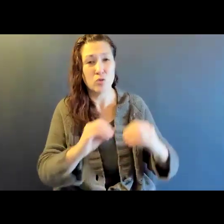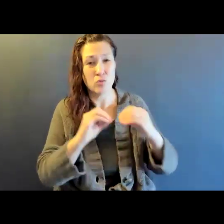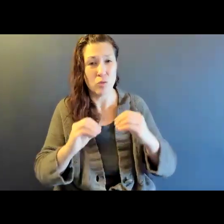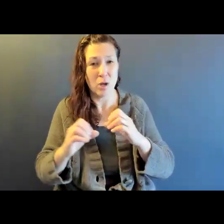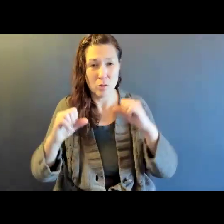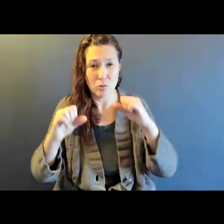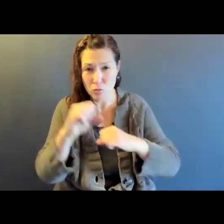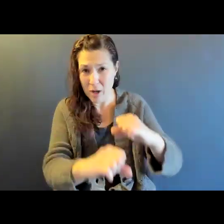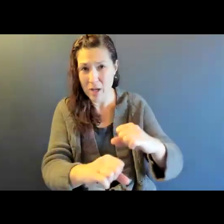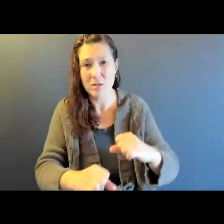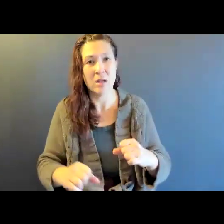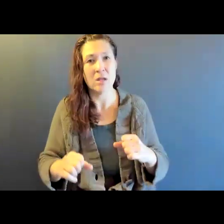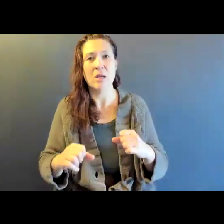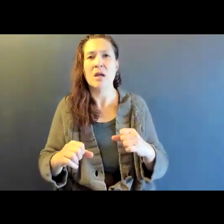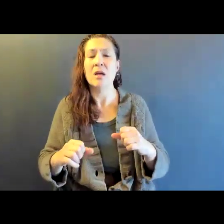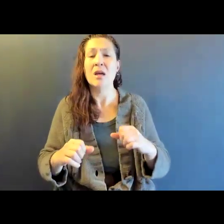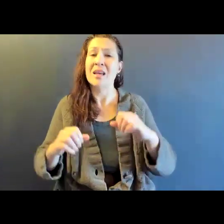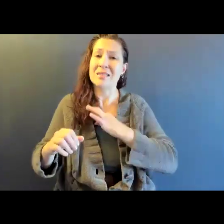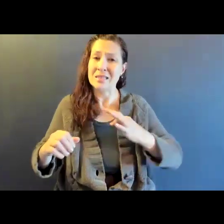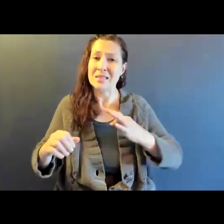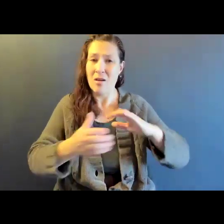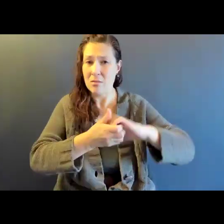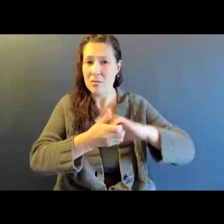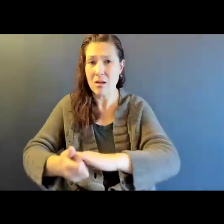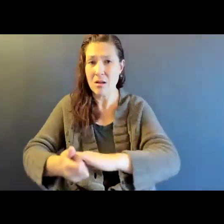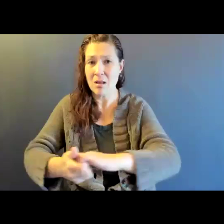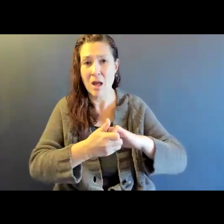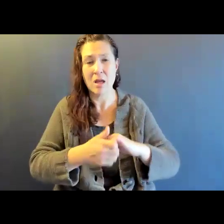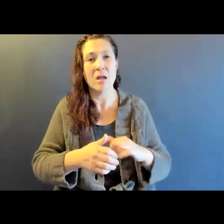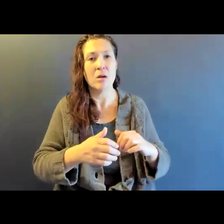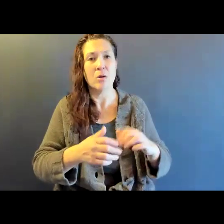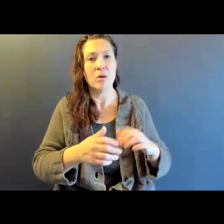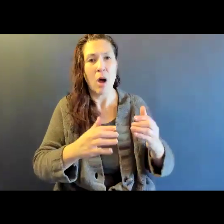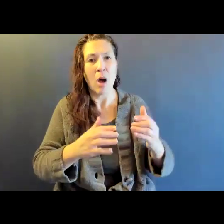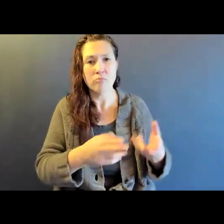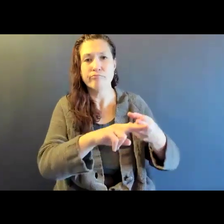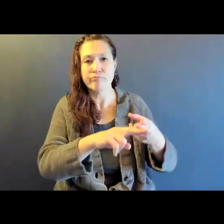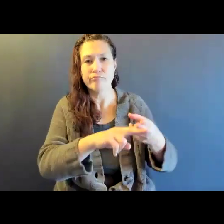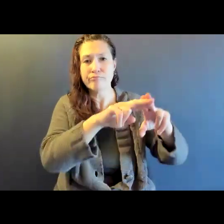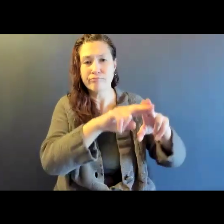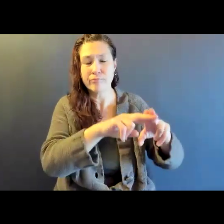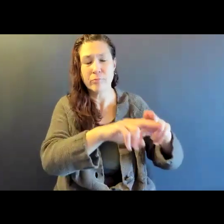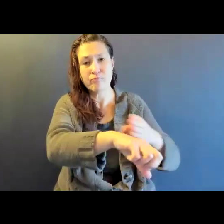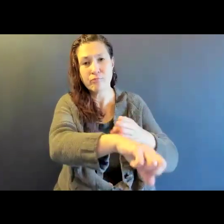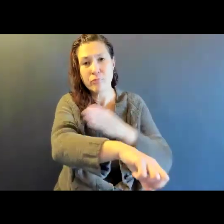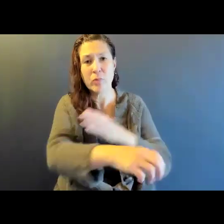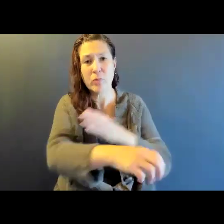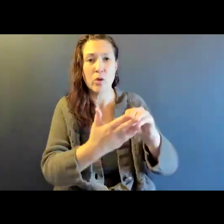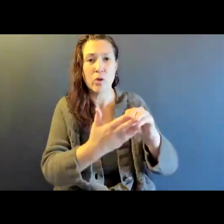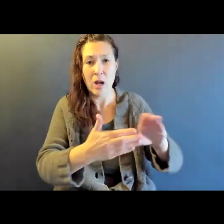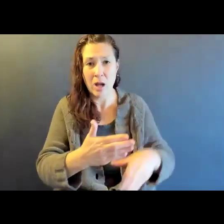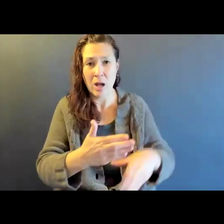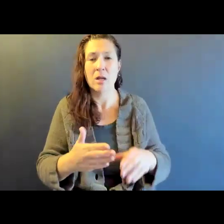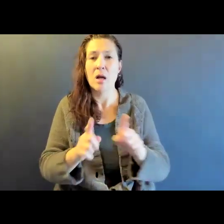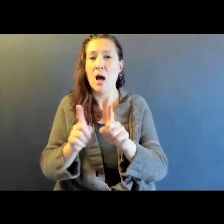a culture of staff collaboration aimed at enhancing student learning outcomes, and a welcoming environment that values parental